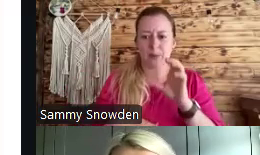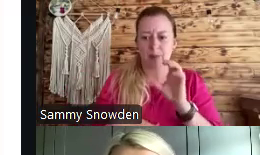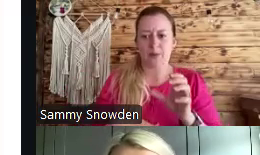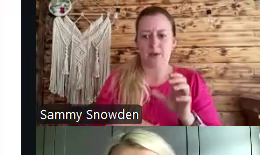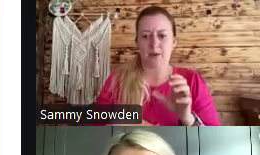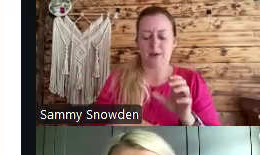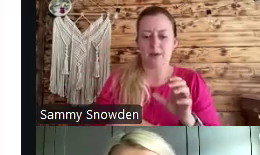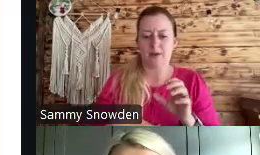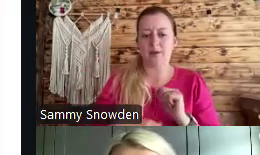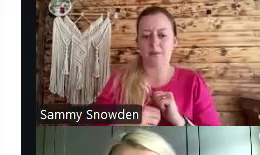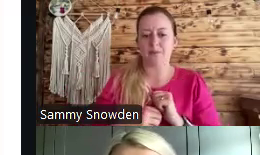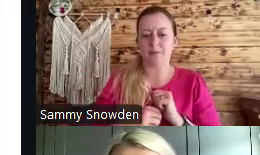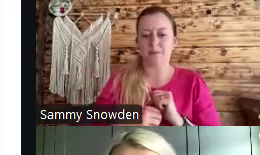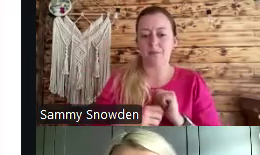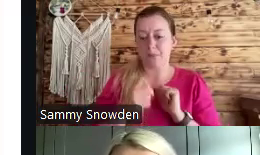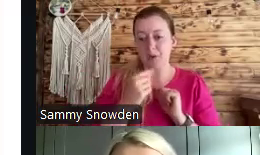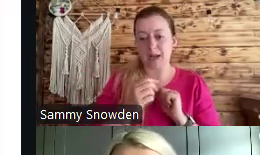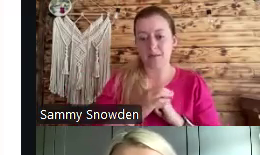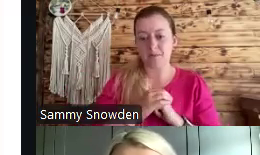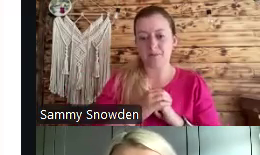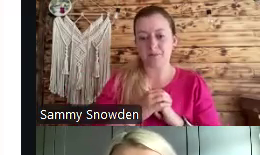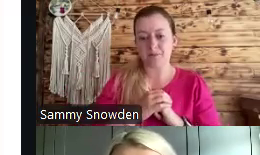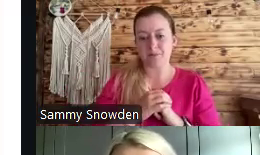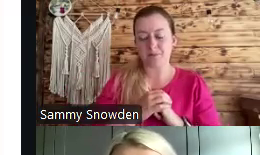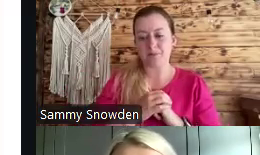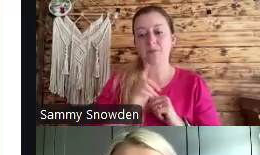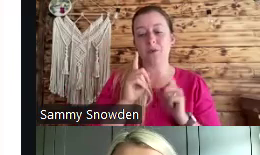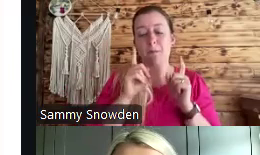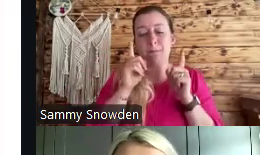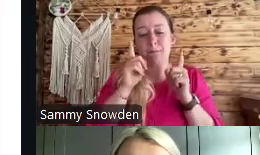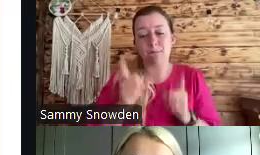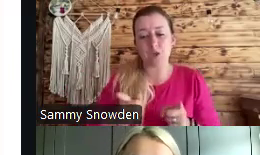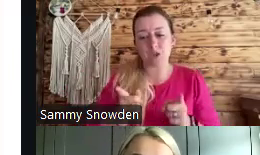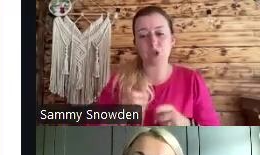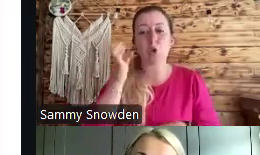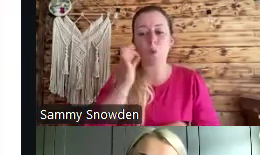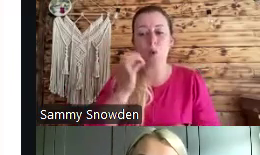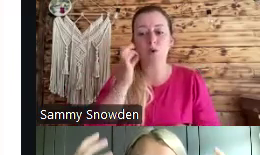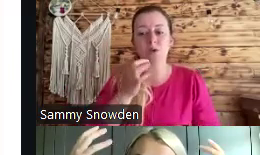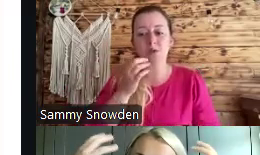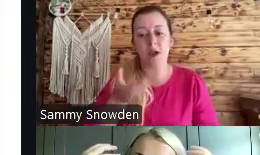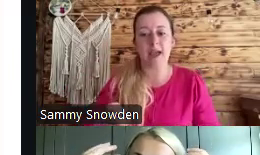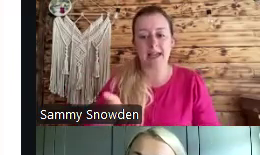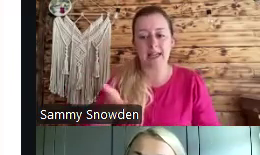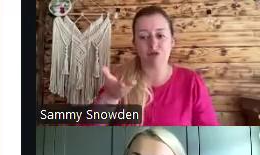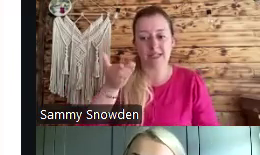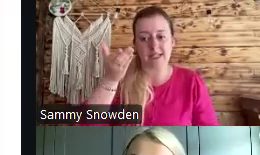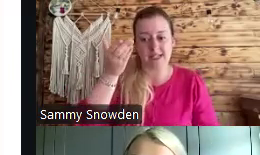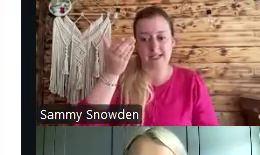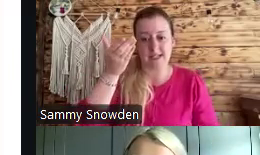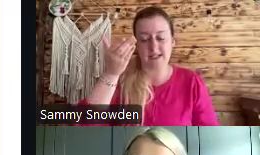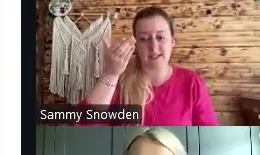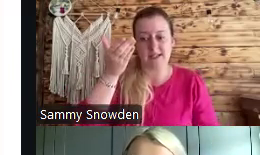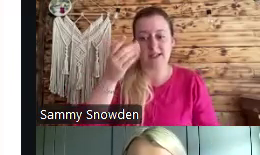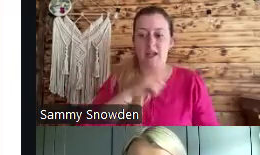are taking supplements, we need to really increase our water intake, because imagine if the supplements have a detoxifying effect on the